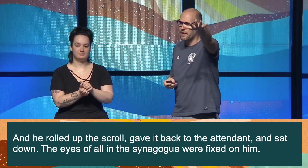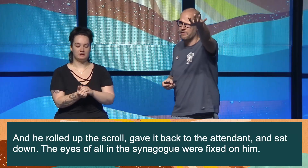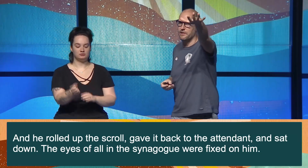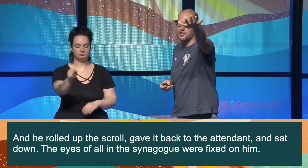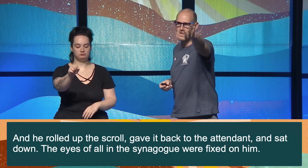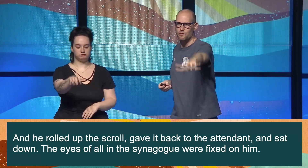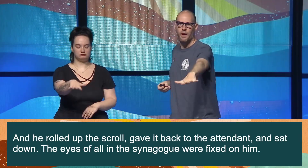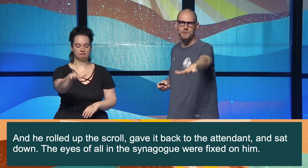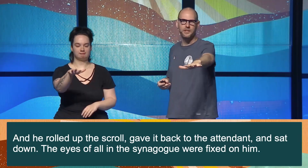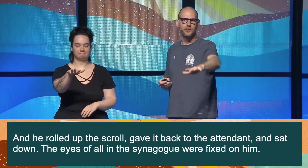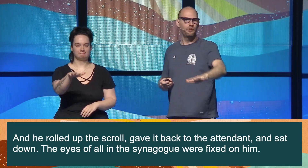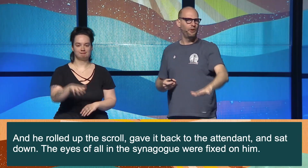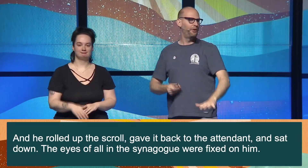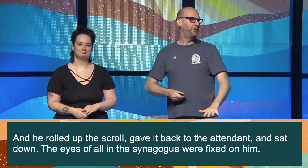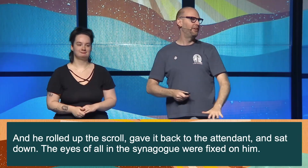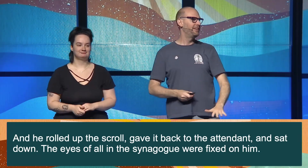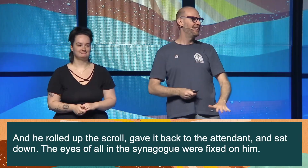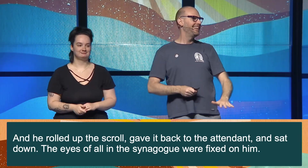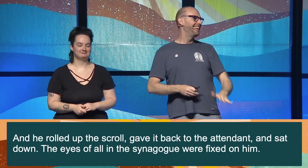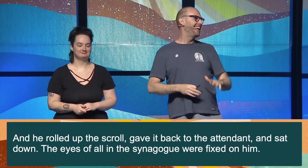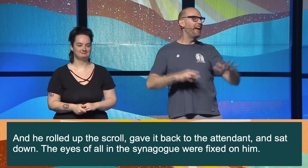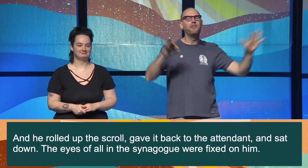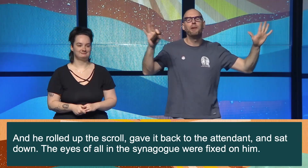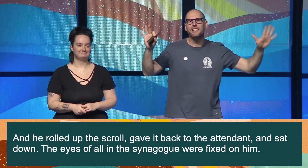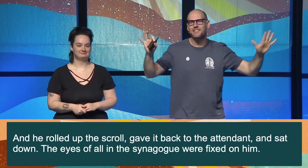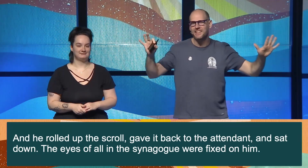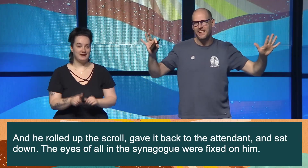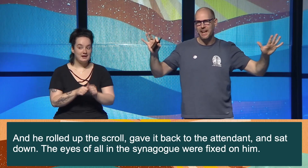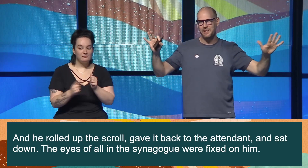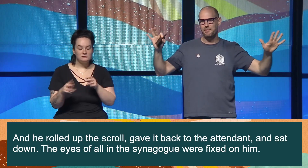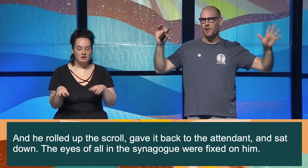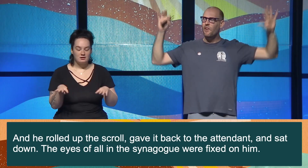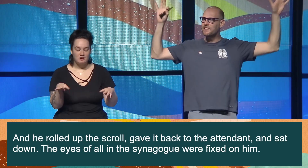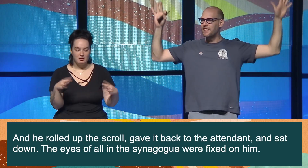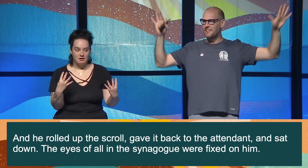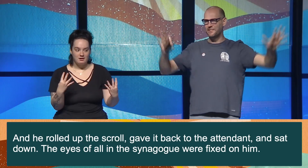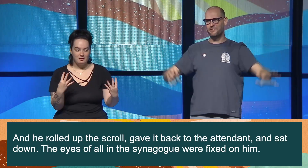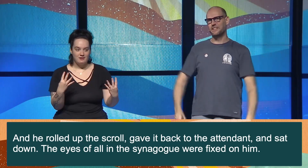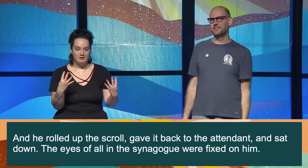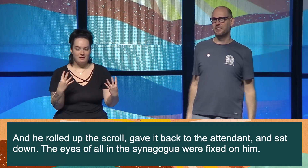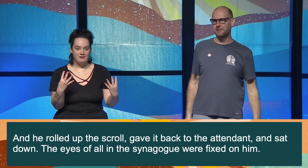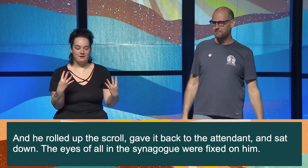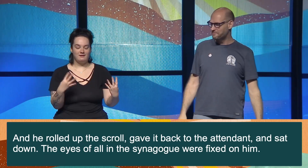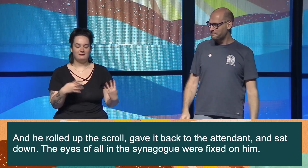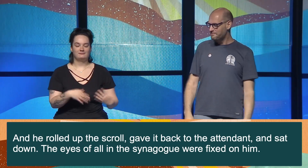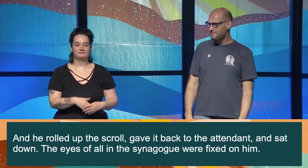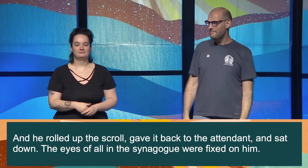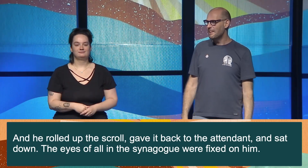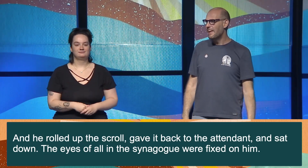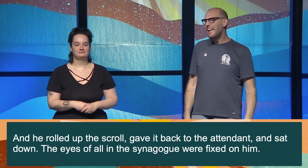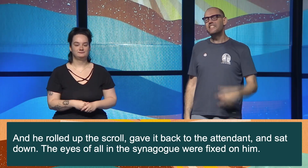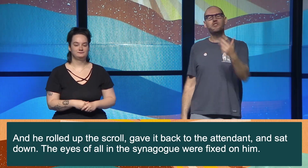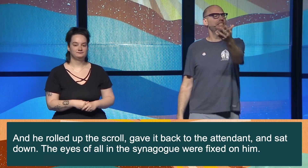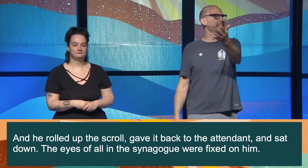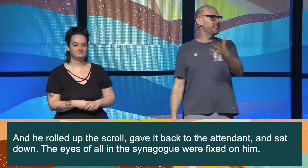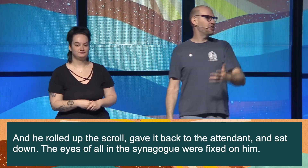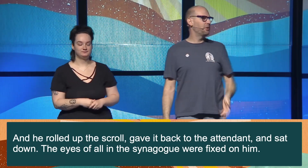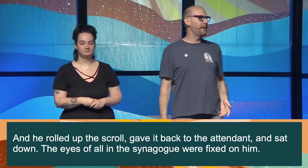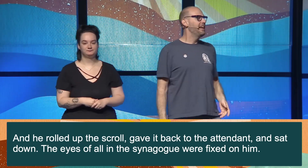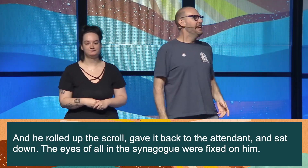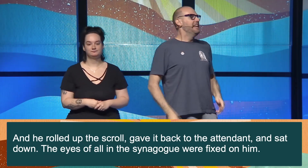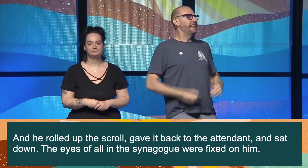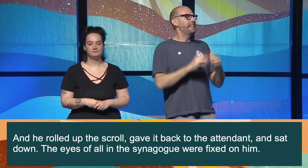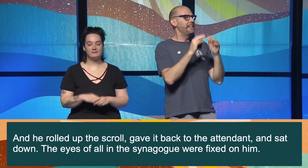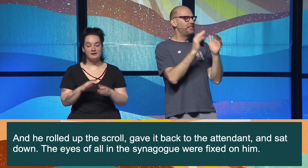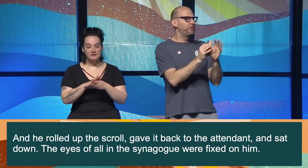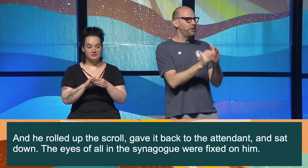the history ever. He just drops the scroll and everybody's looking at him and all his eyes are fixed on him. It's interesting in this